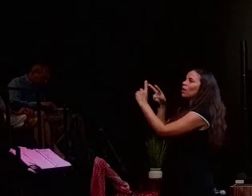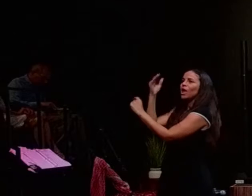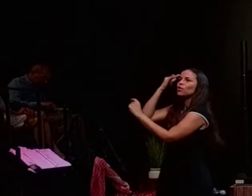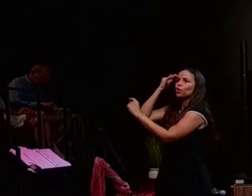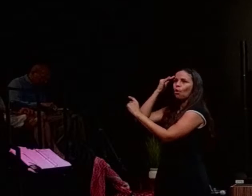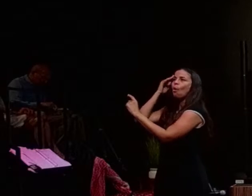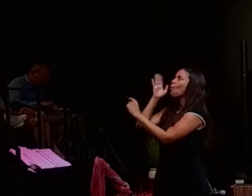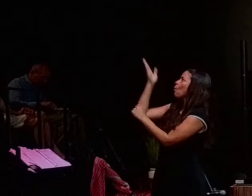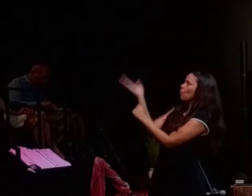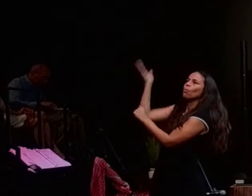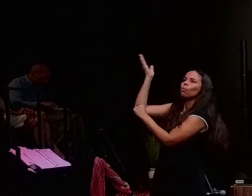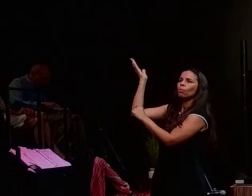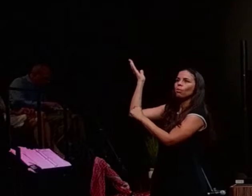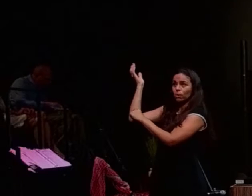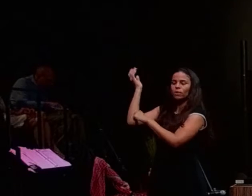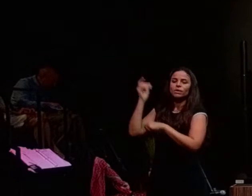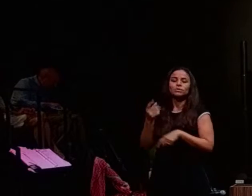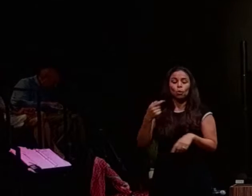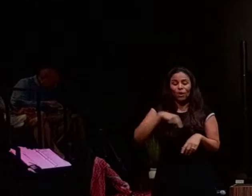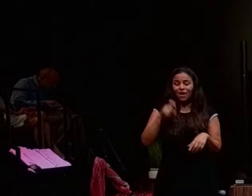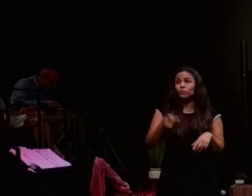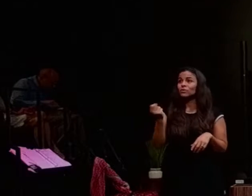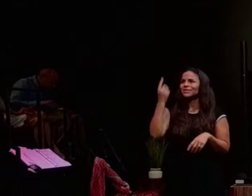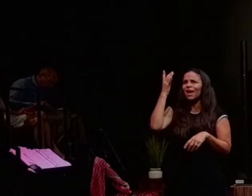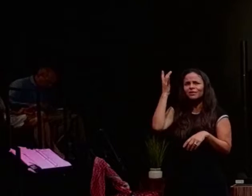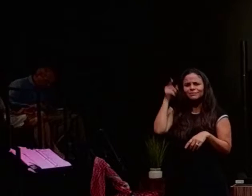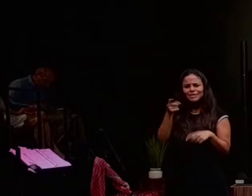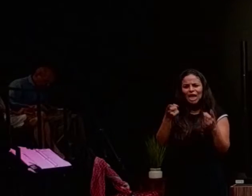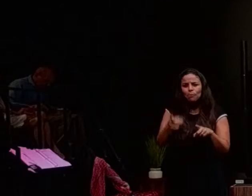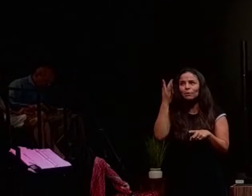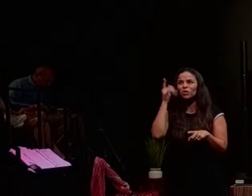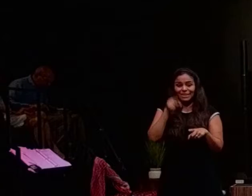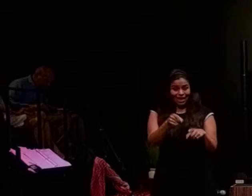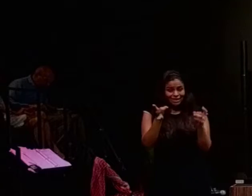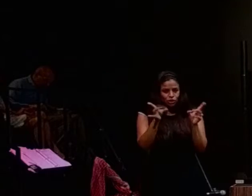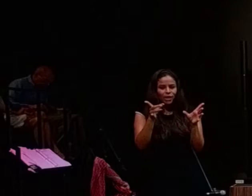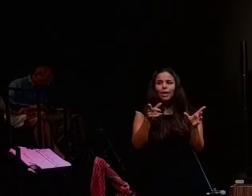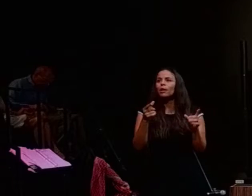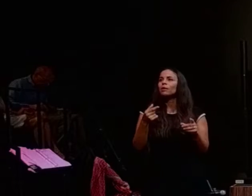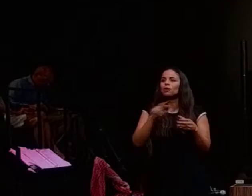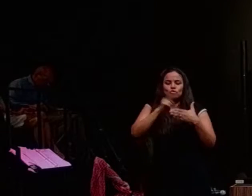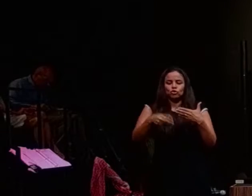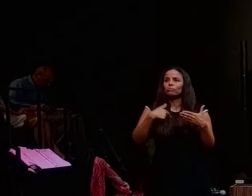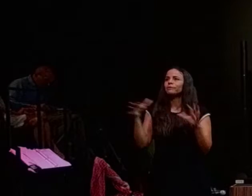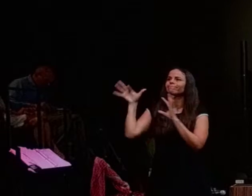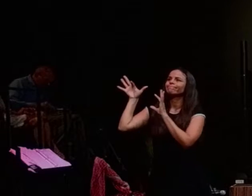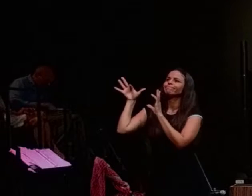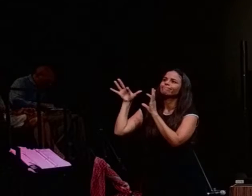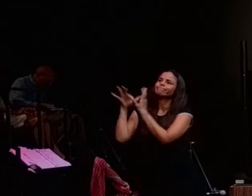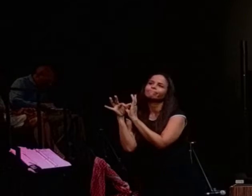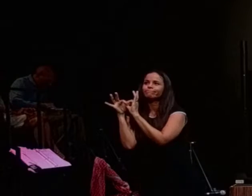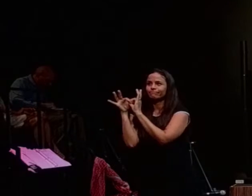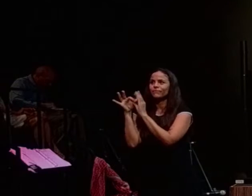to maybe understand, okay, well, this happened because out of this tragedy, I became closer and I drew closer to God. You